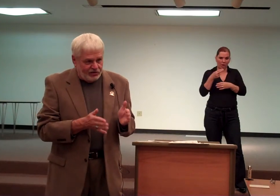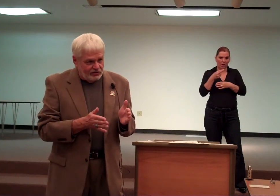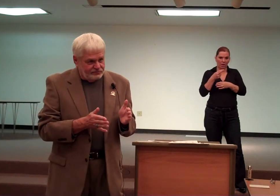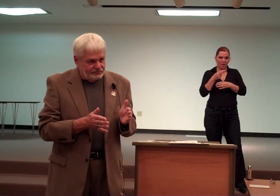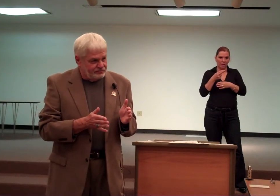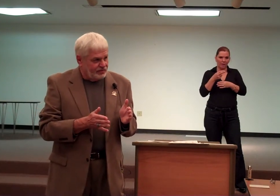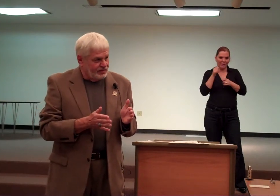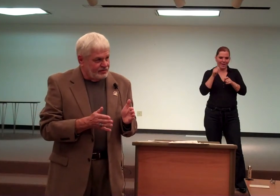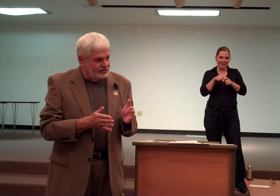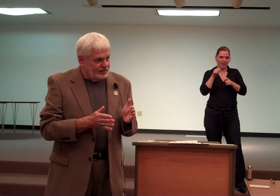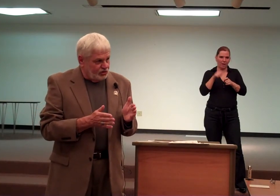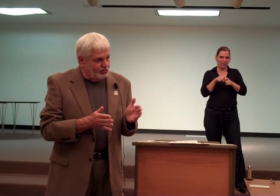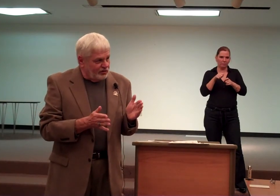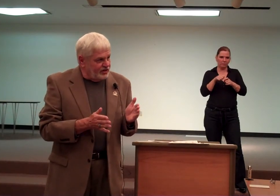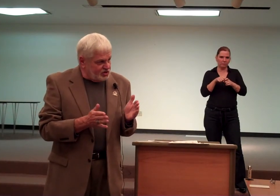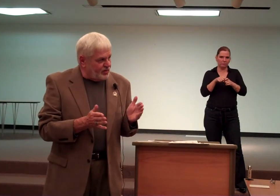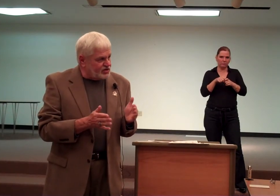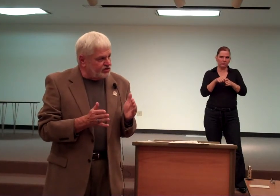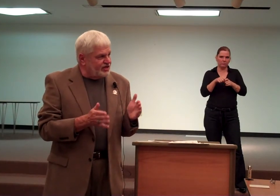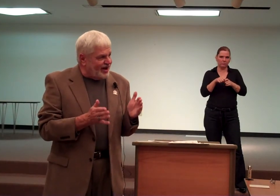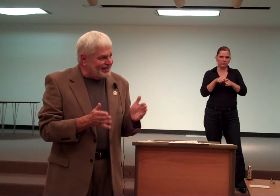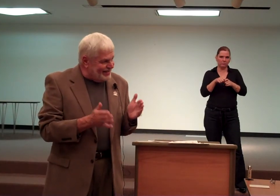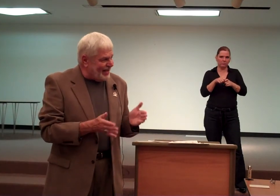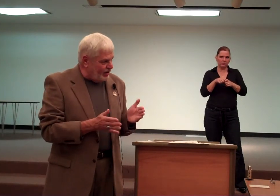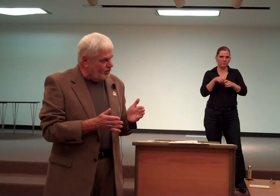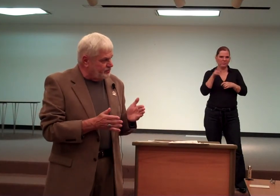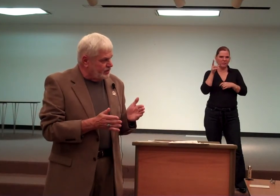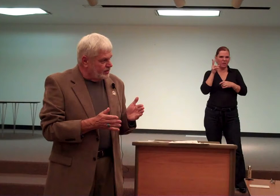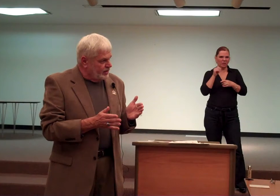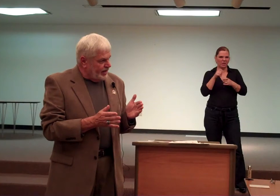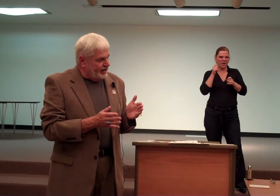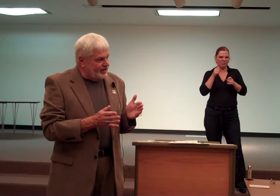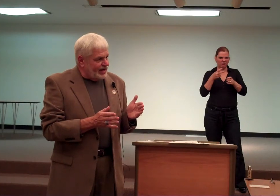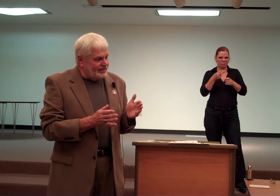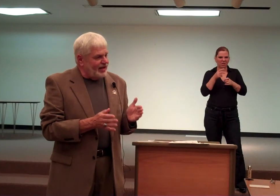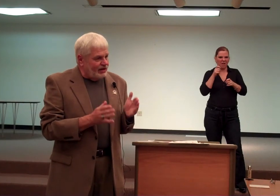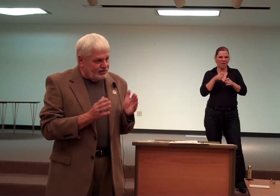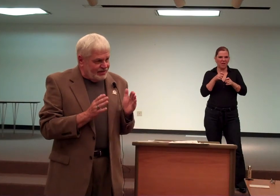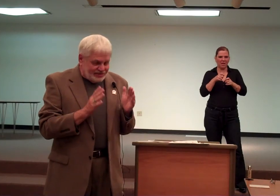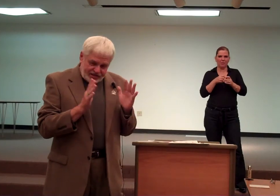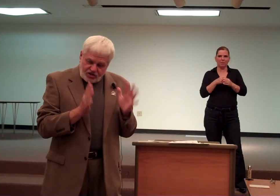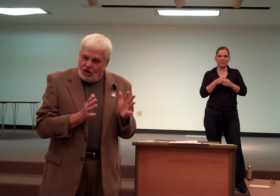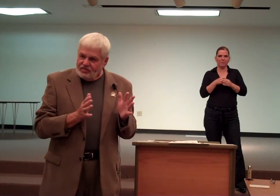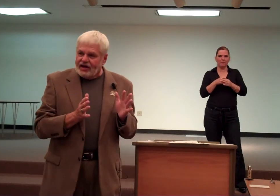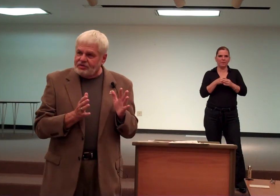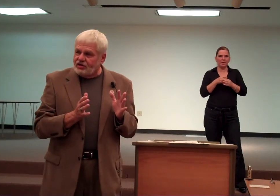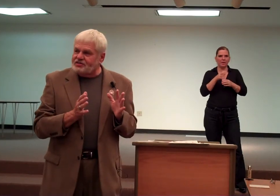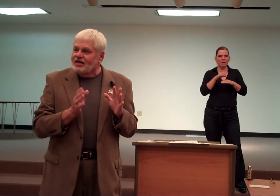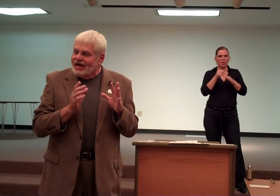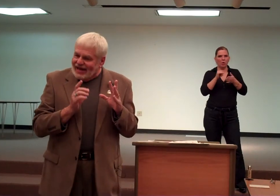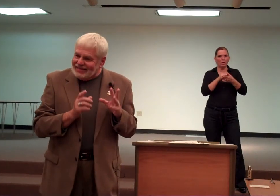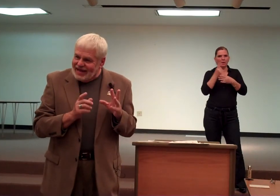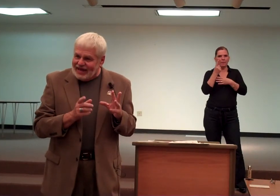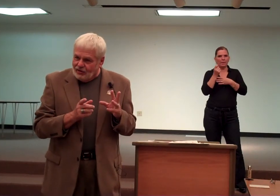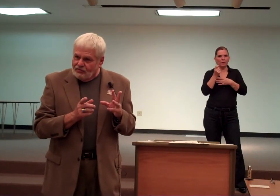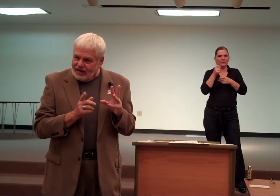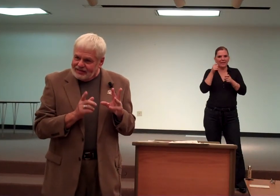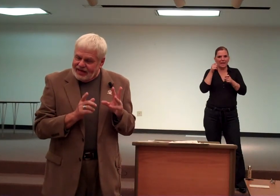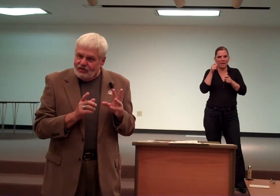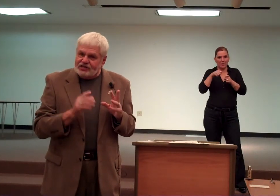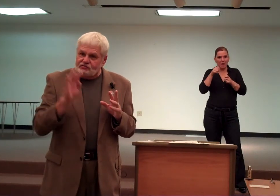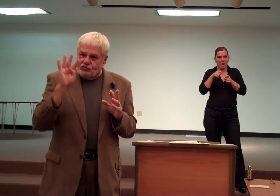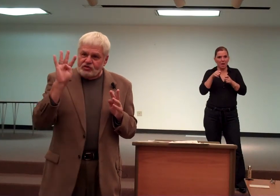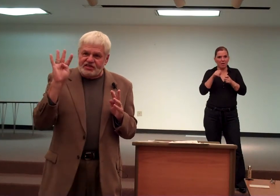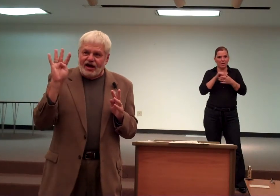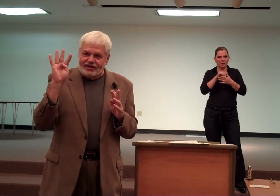a nail. You've heard the expression cut nail. And a cut nail is called that because a nail,